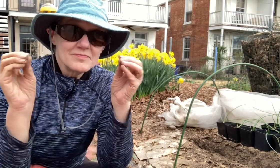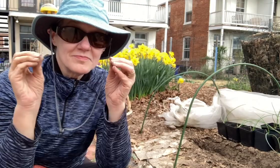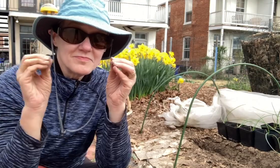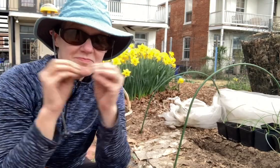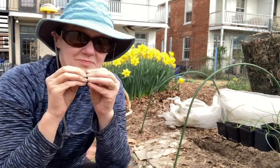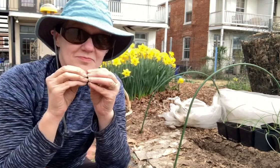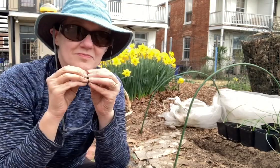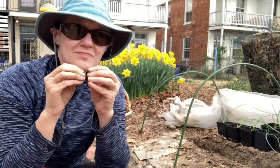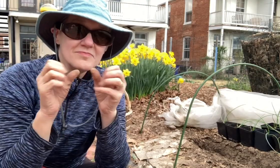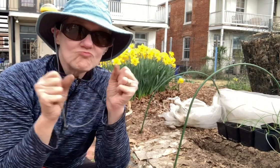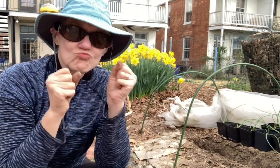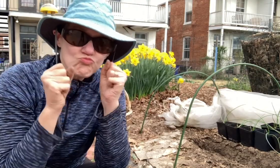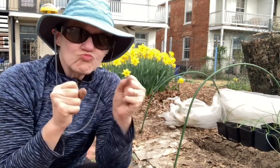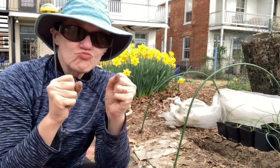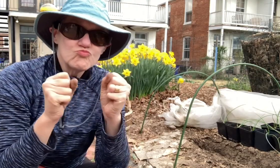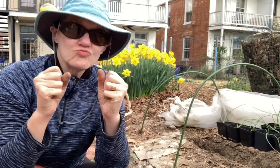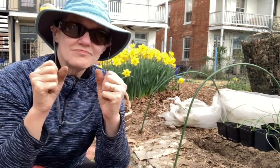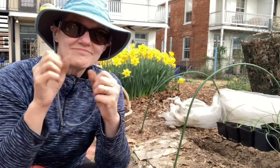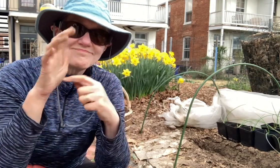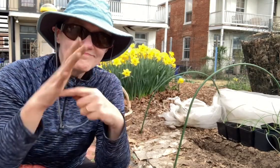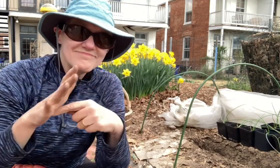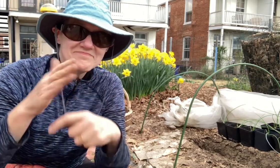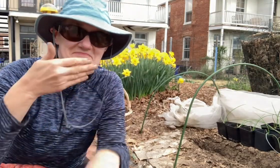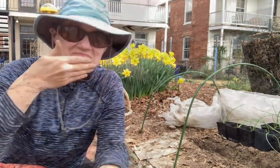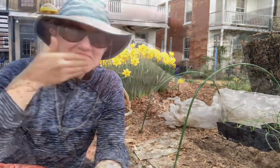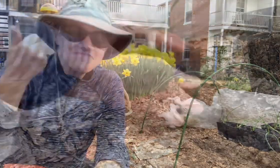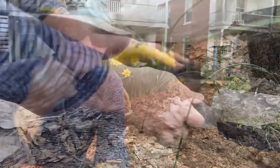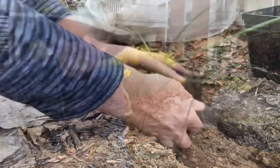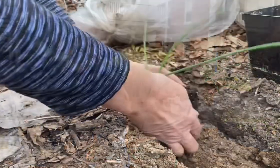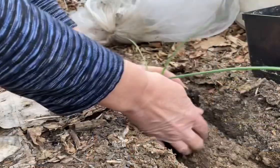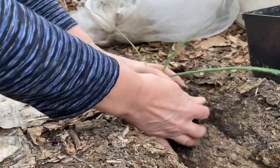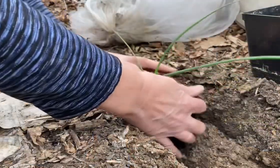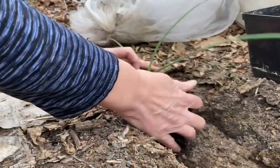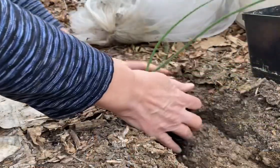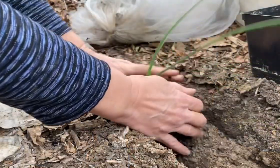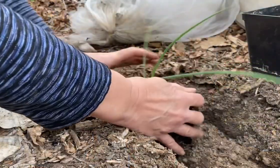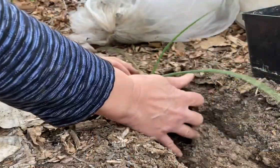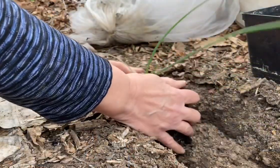bulbs. The more stronger the leaves, the better.